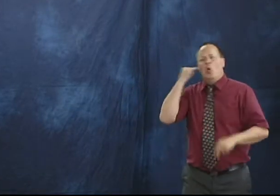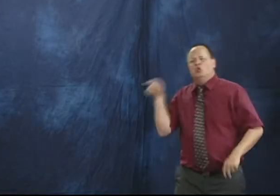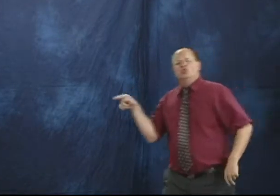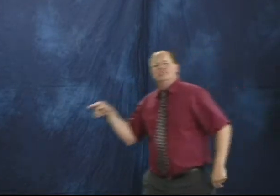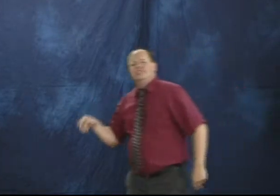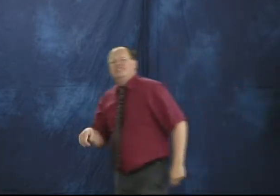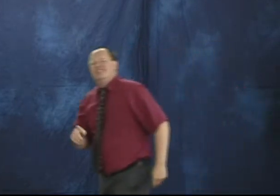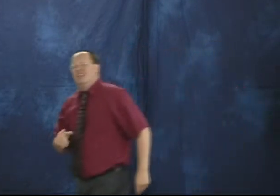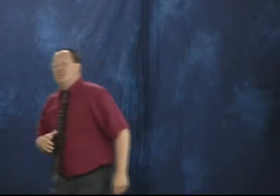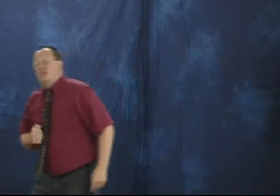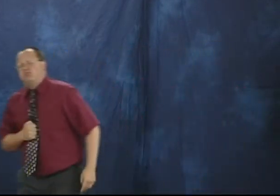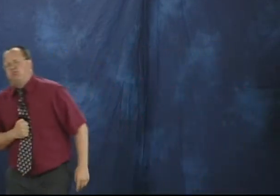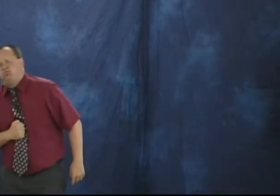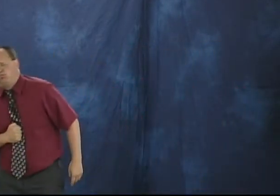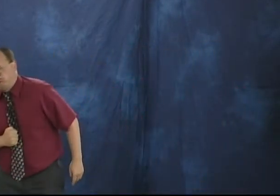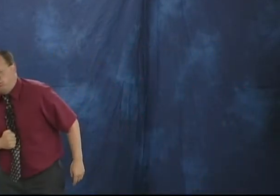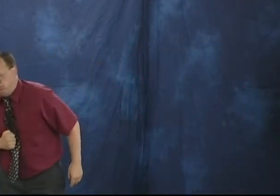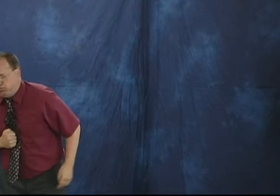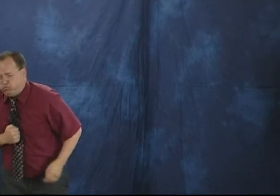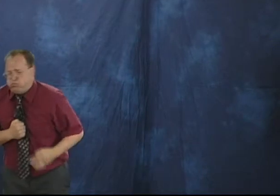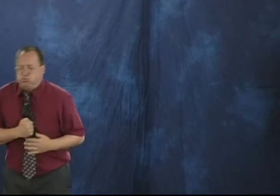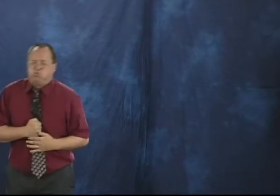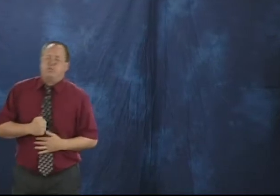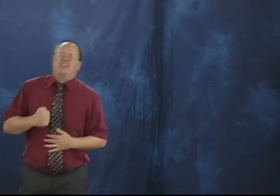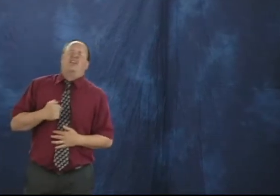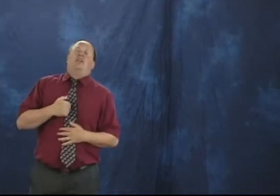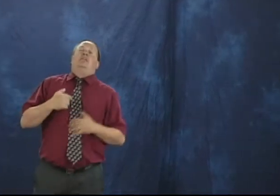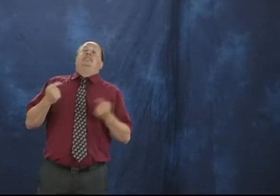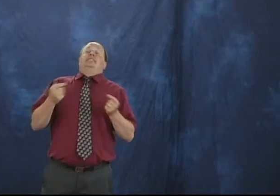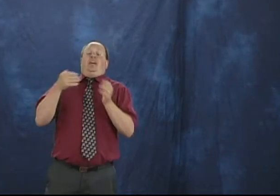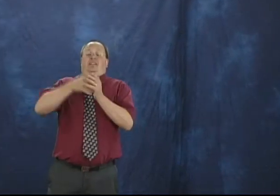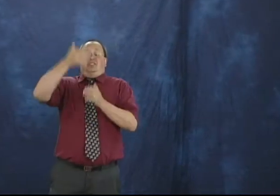look down on her. And suppose she